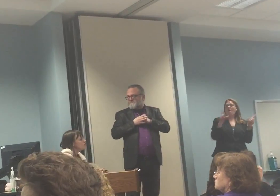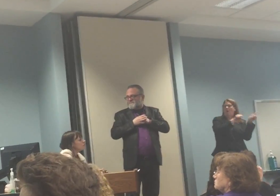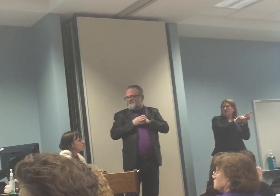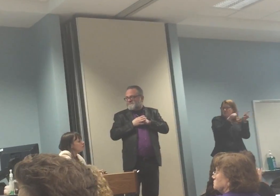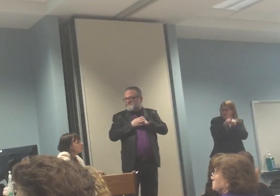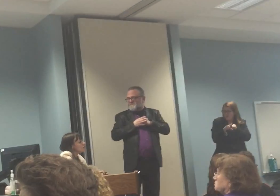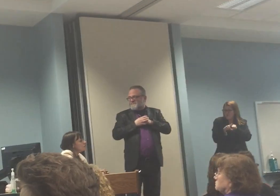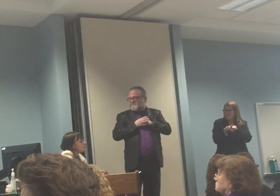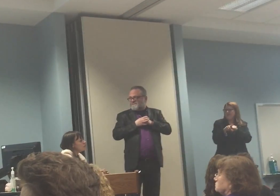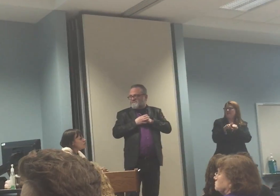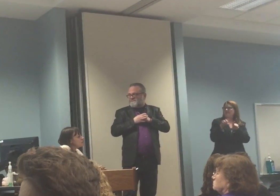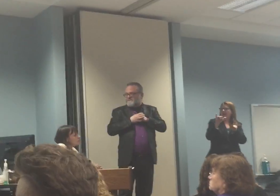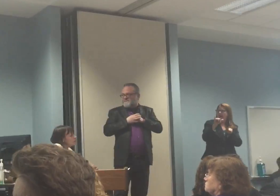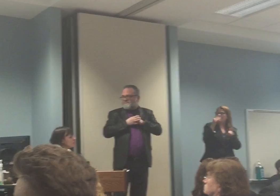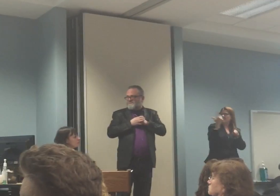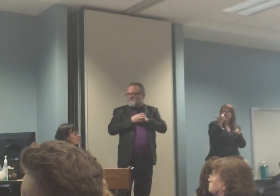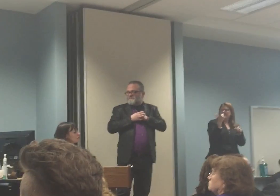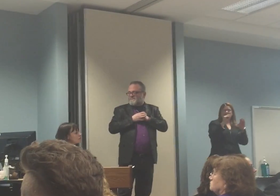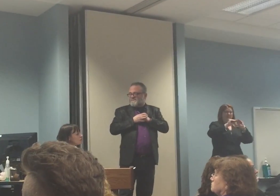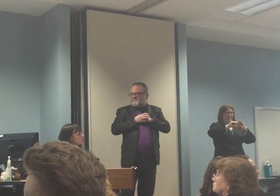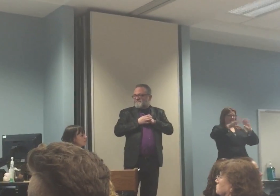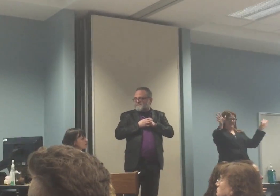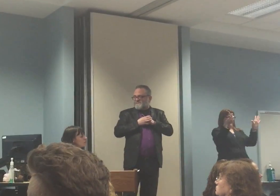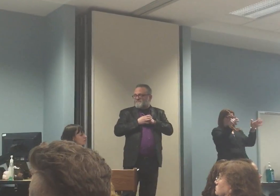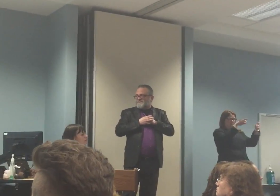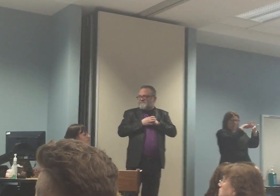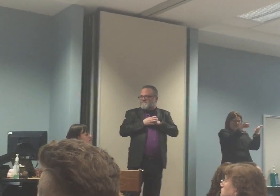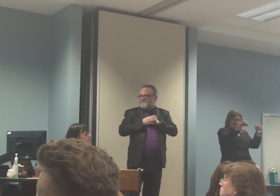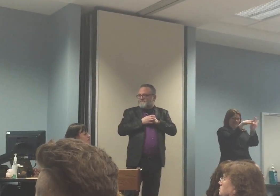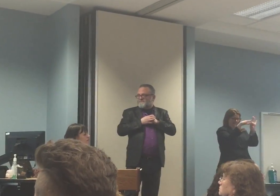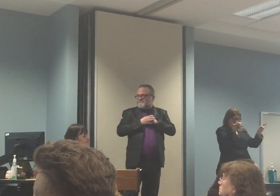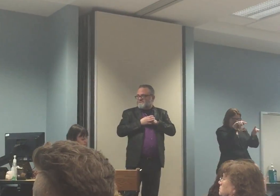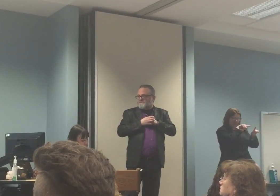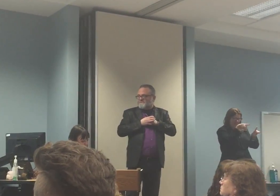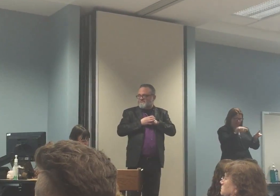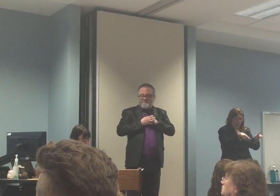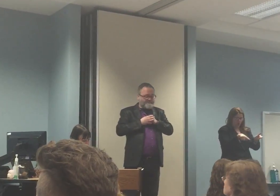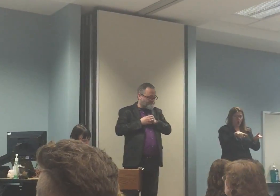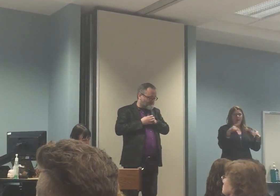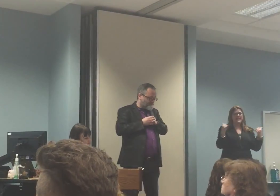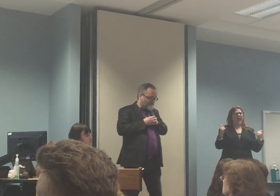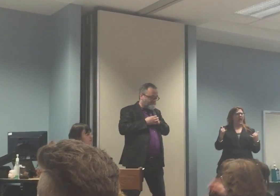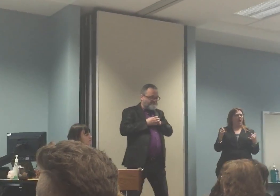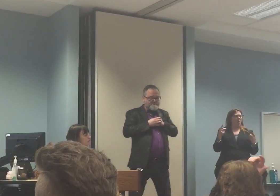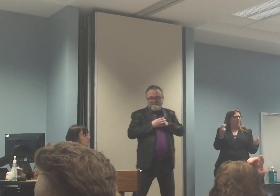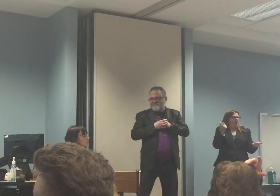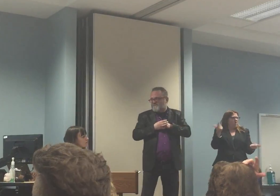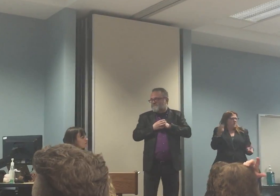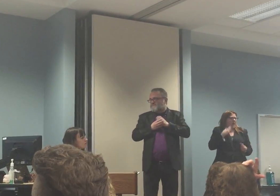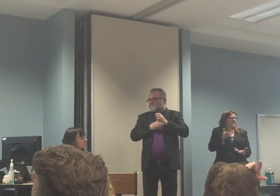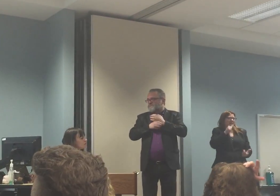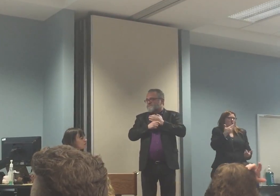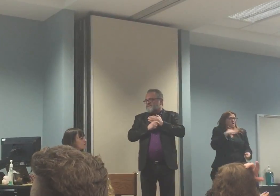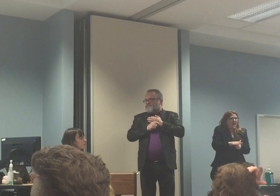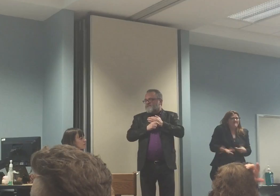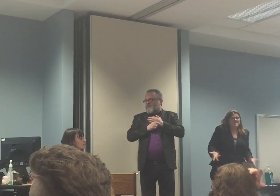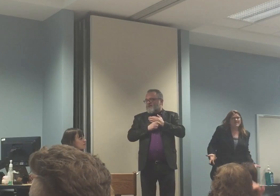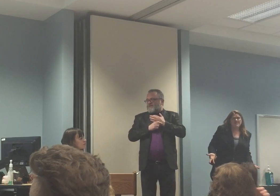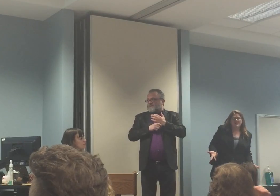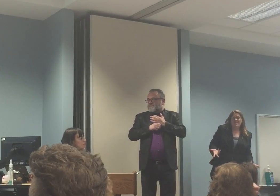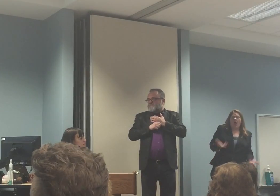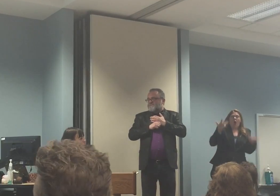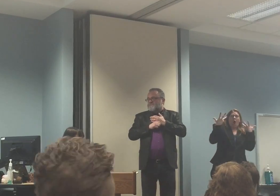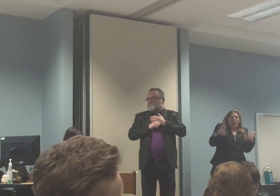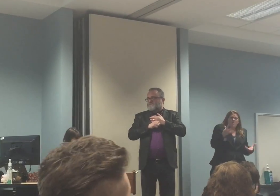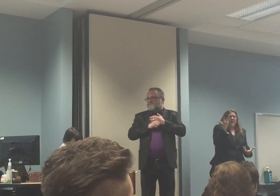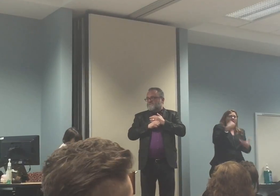also something that is written explicitly in here. So now all of a sudden, you're telling us it's not good enough. It's